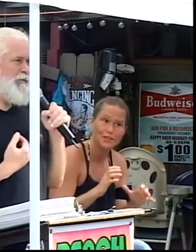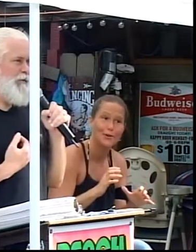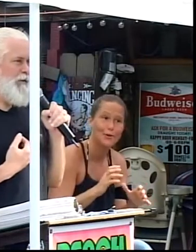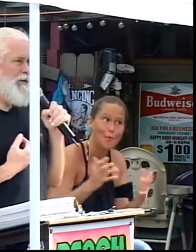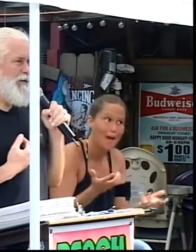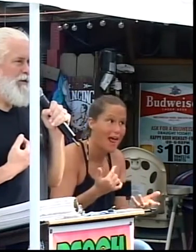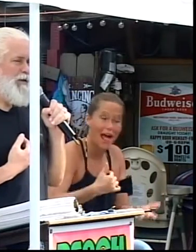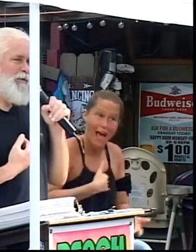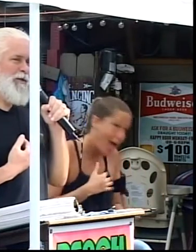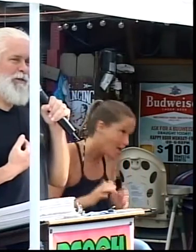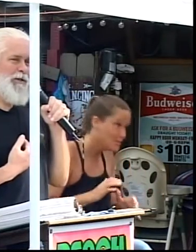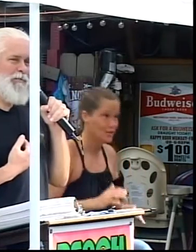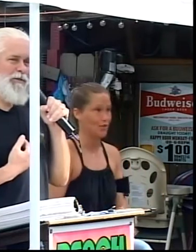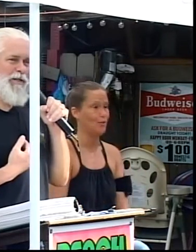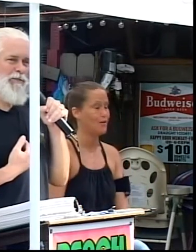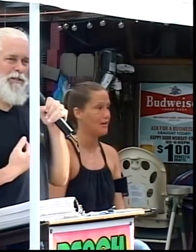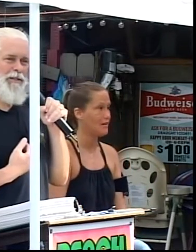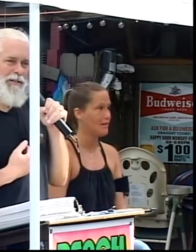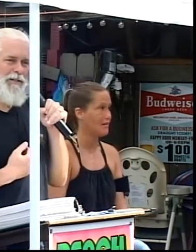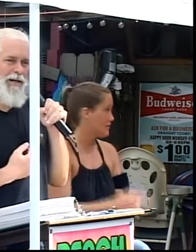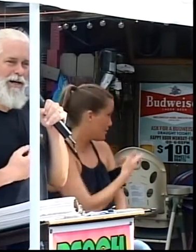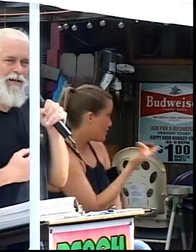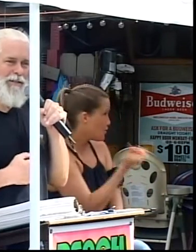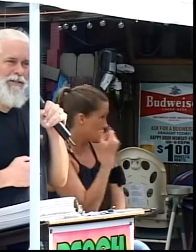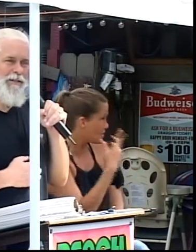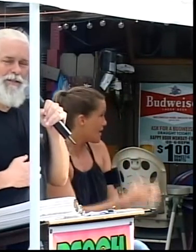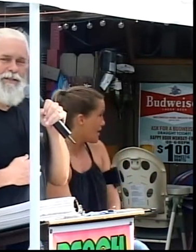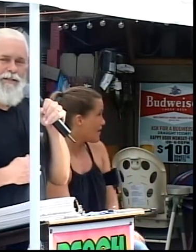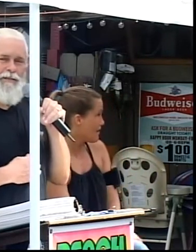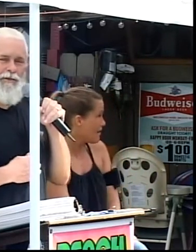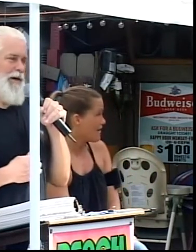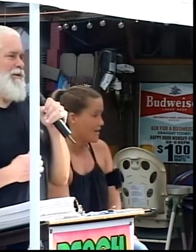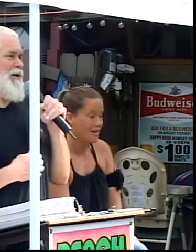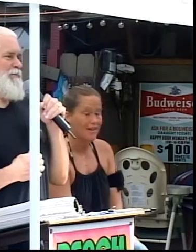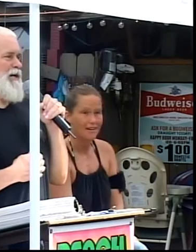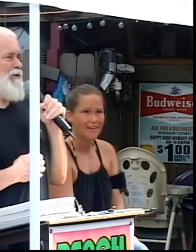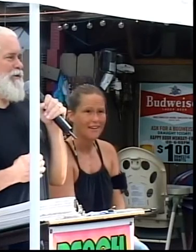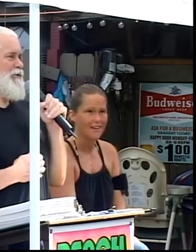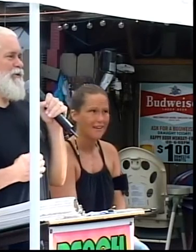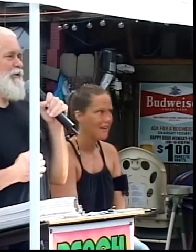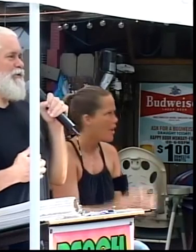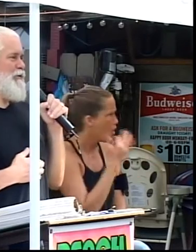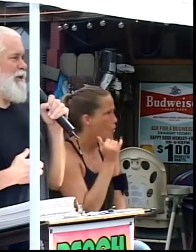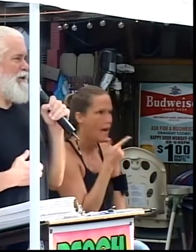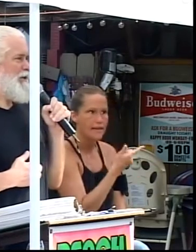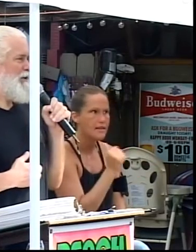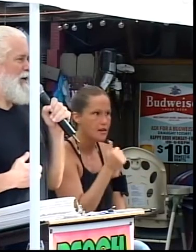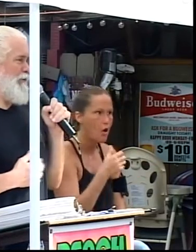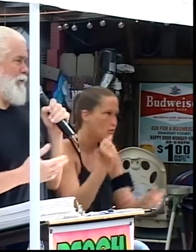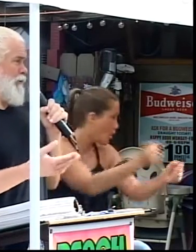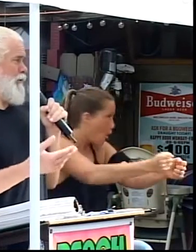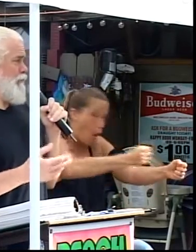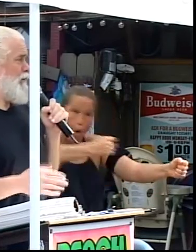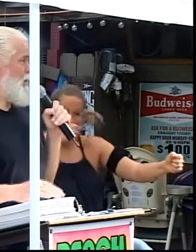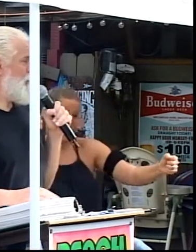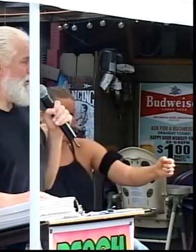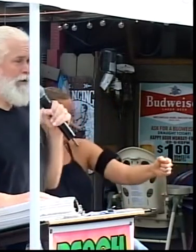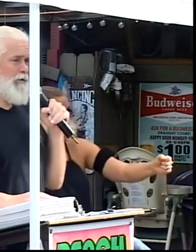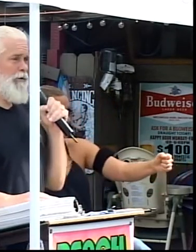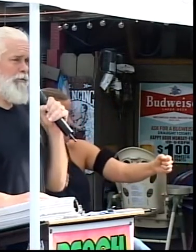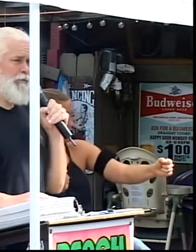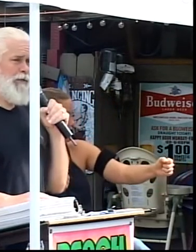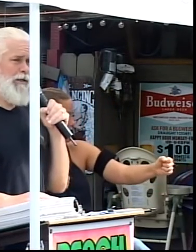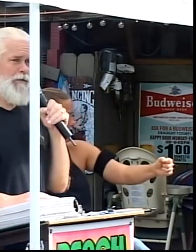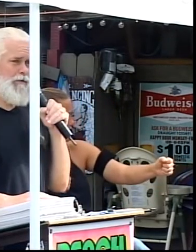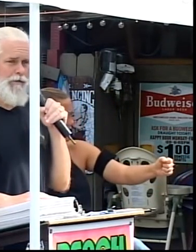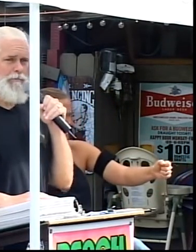do. Anybody been there besides me? Yeah. Well, how come they don't hold the door for me? I would hold it for them, and they